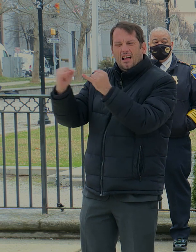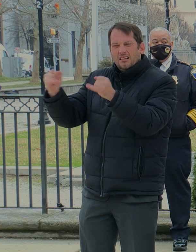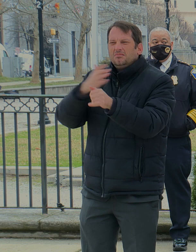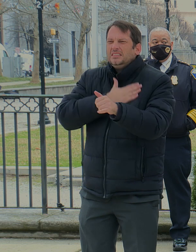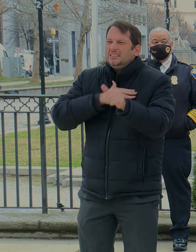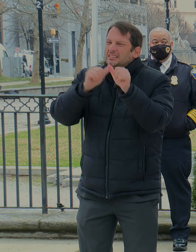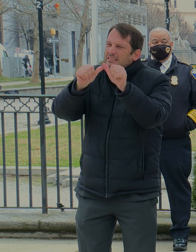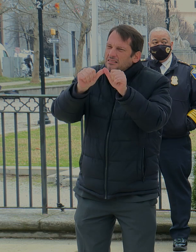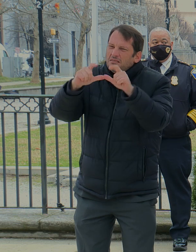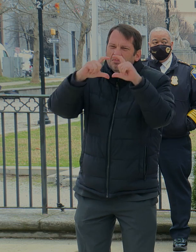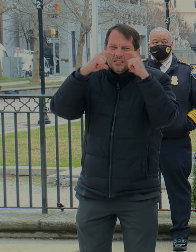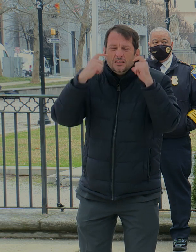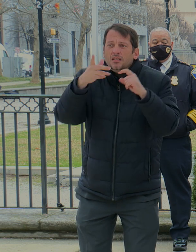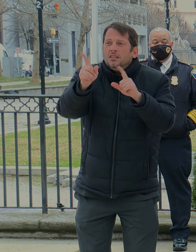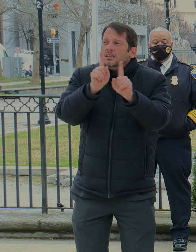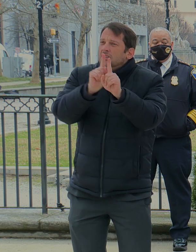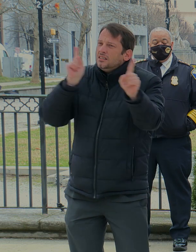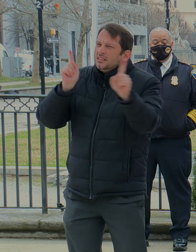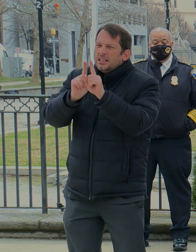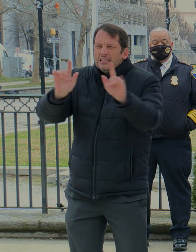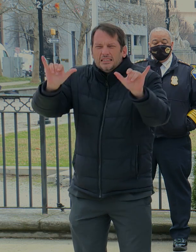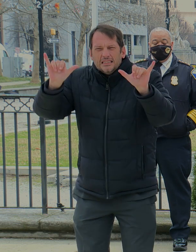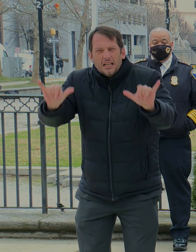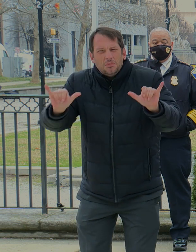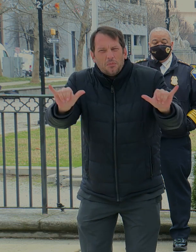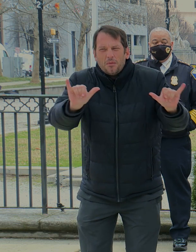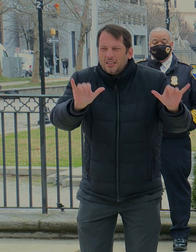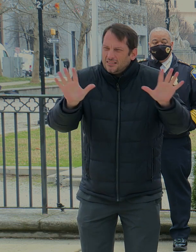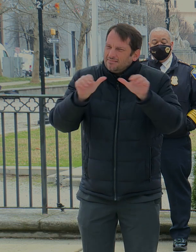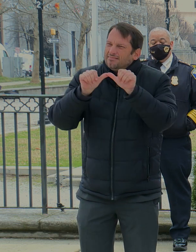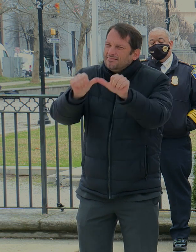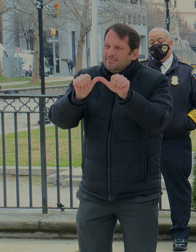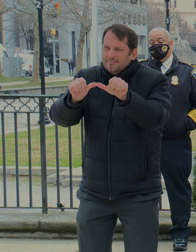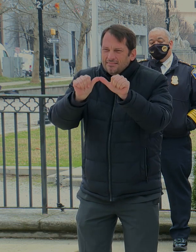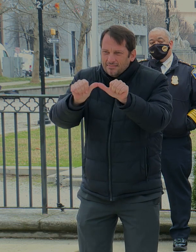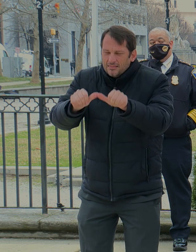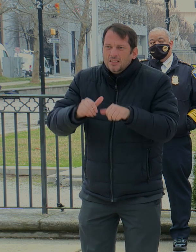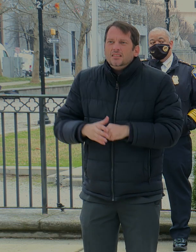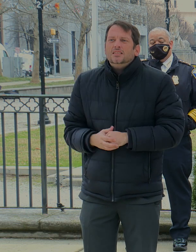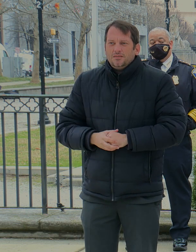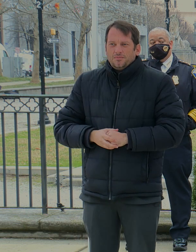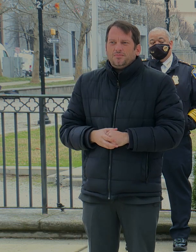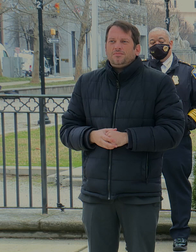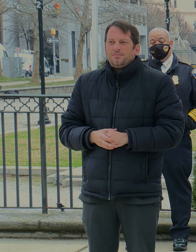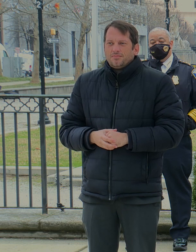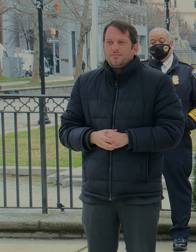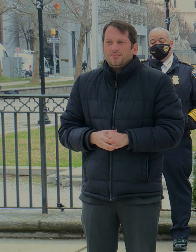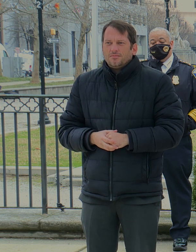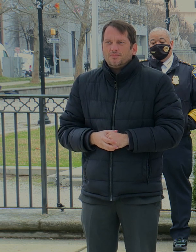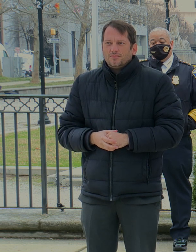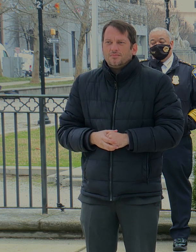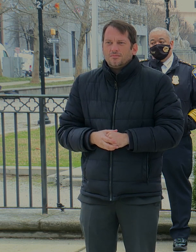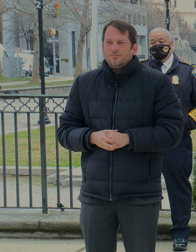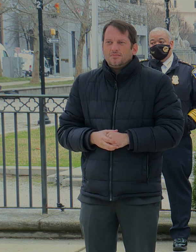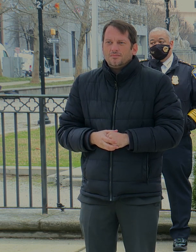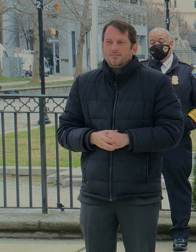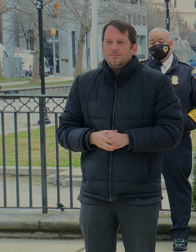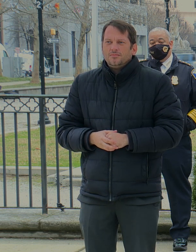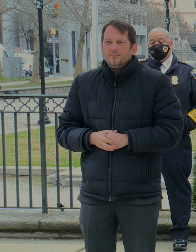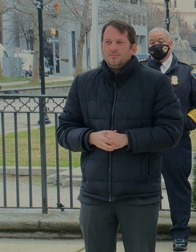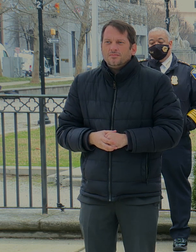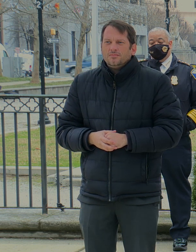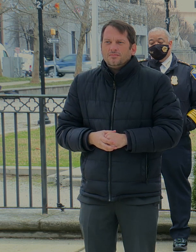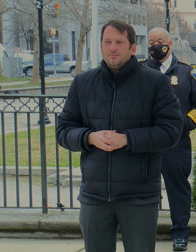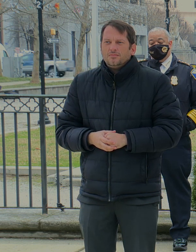gatherings, and practice social distancing. The vaccine is here. It's no longer a possibility. It is a reality. But that